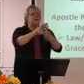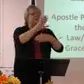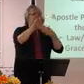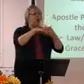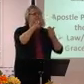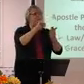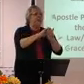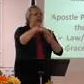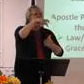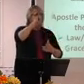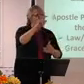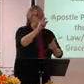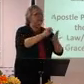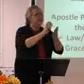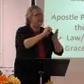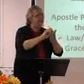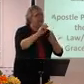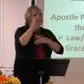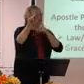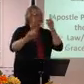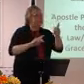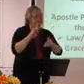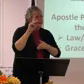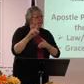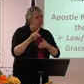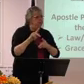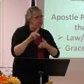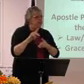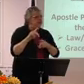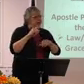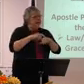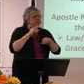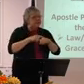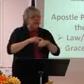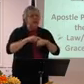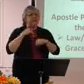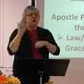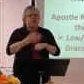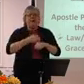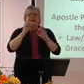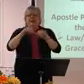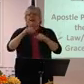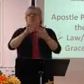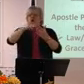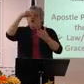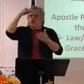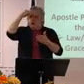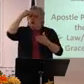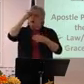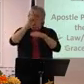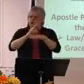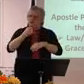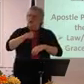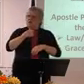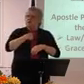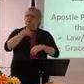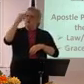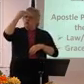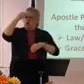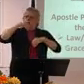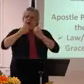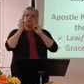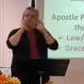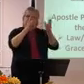Paul writes to a culture that perhaps we can learn and apply and know how to